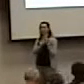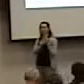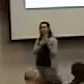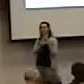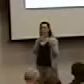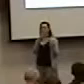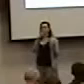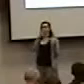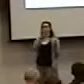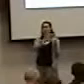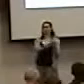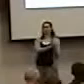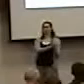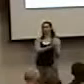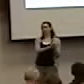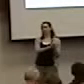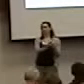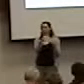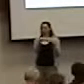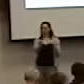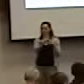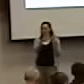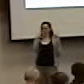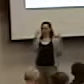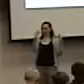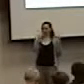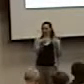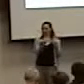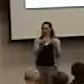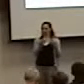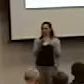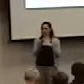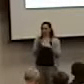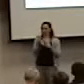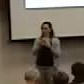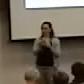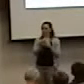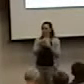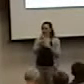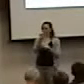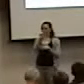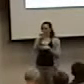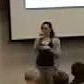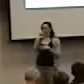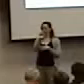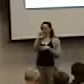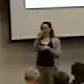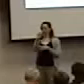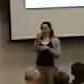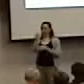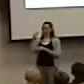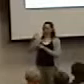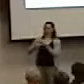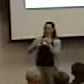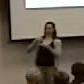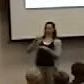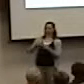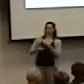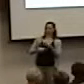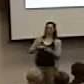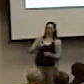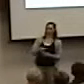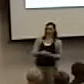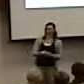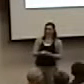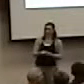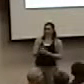coming into the family, and through that lineage, if Abraham's told him the whole story, then